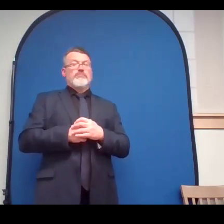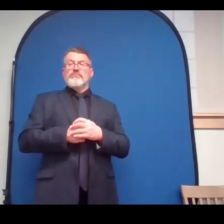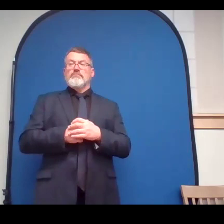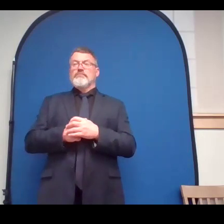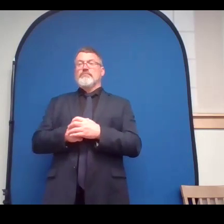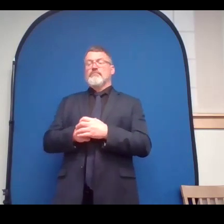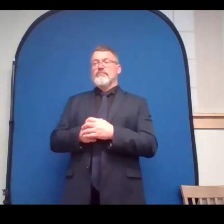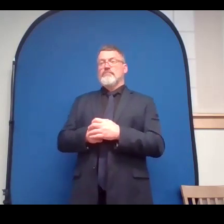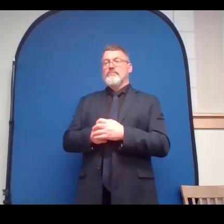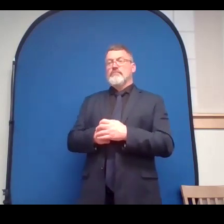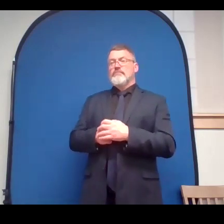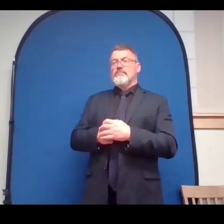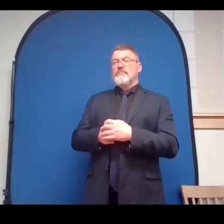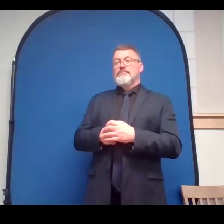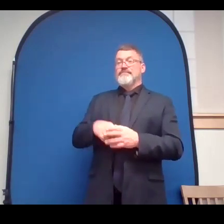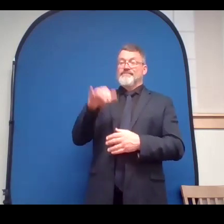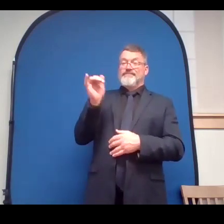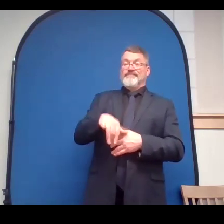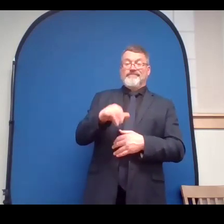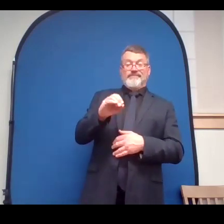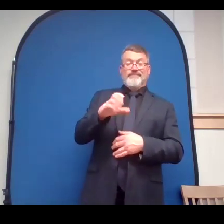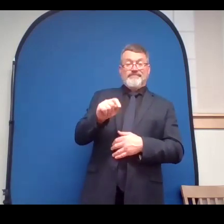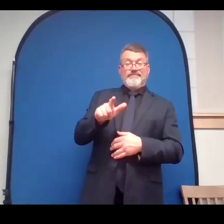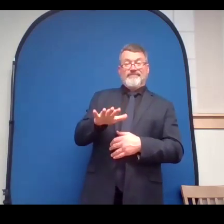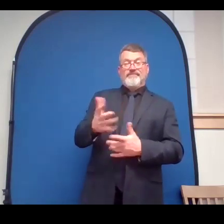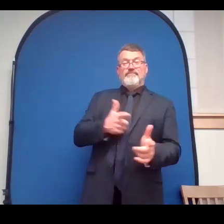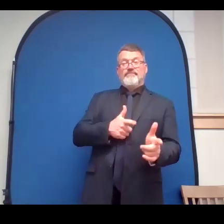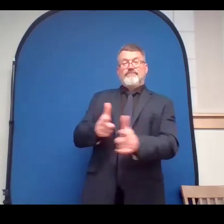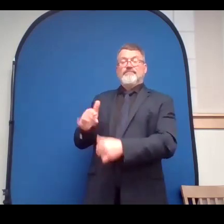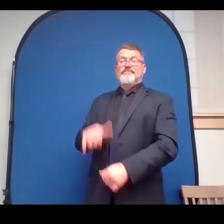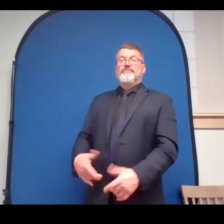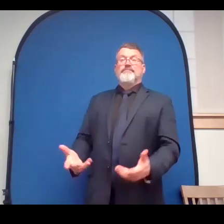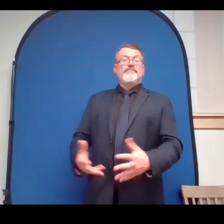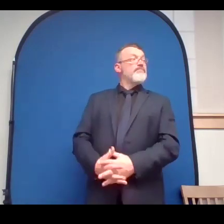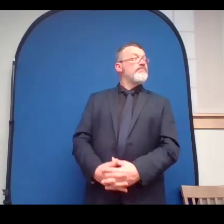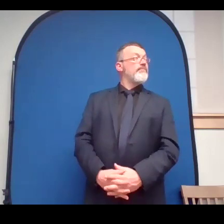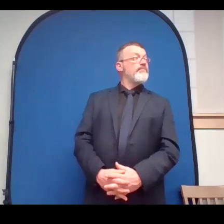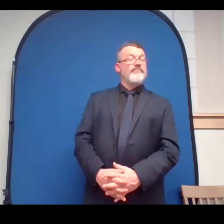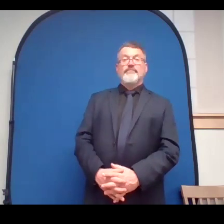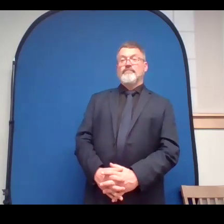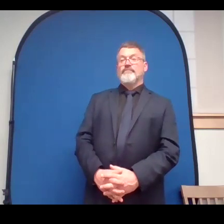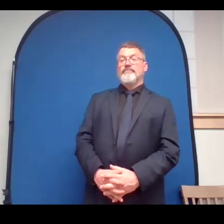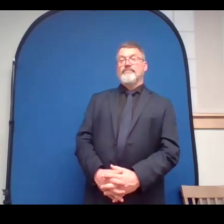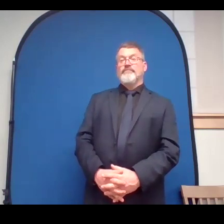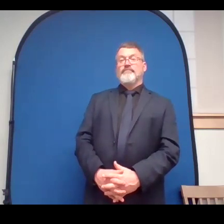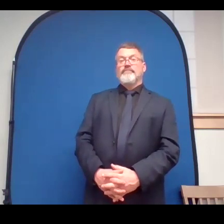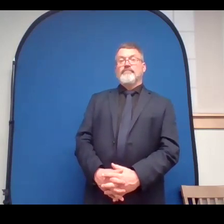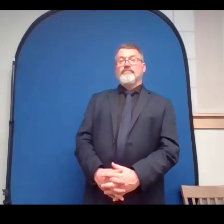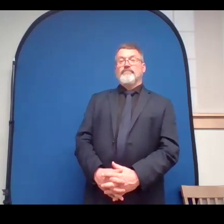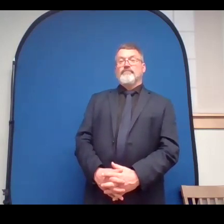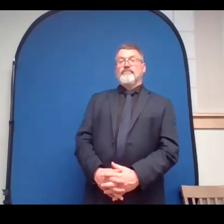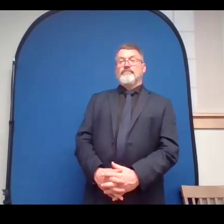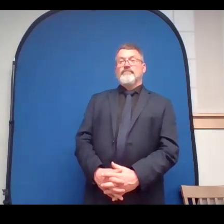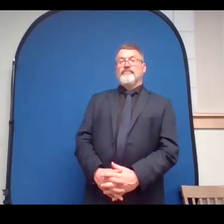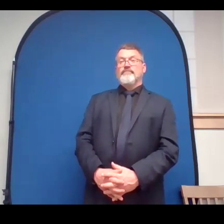the 25th, I think of October, that's how much time the next time I got out of here.